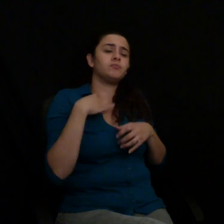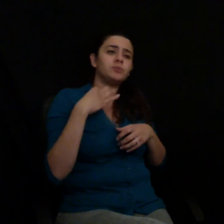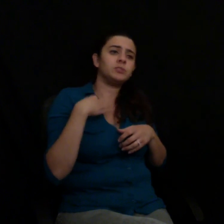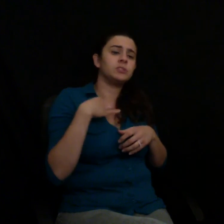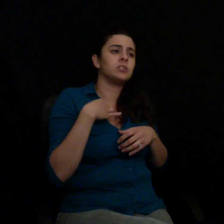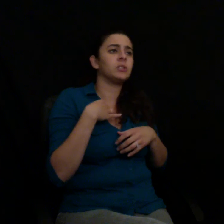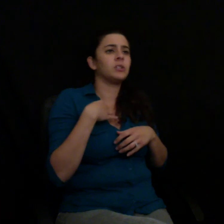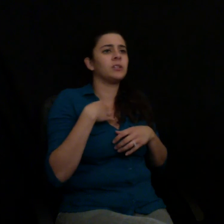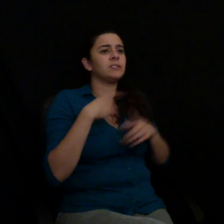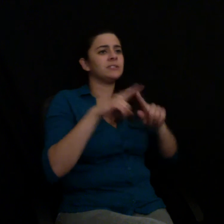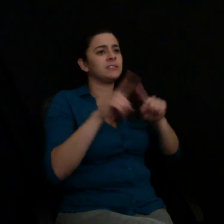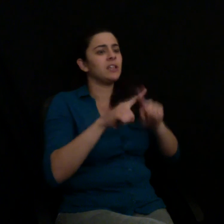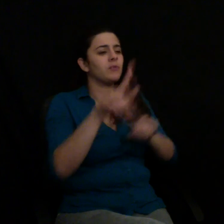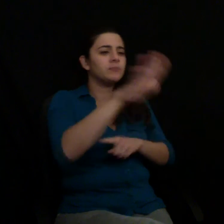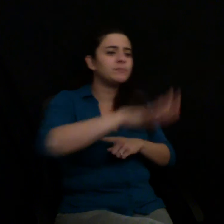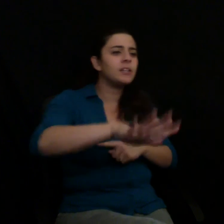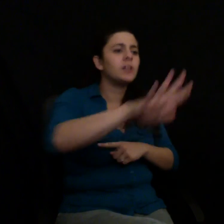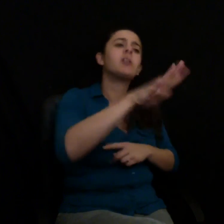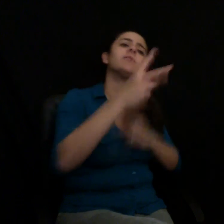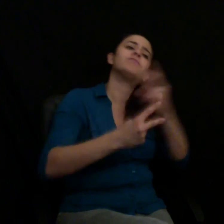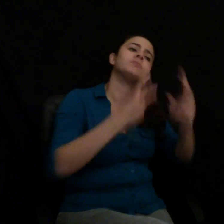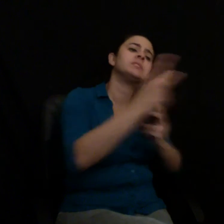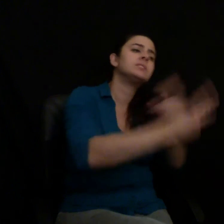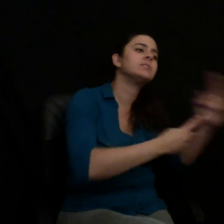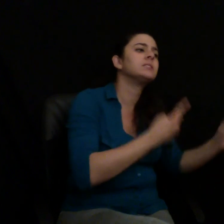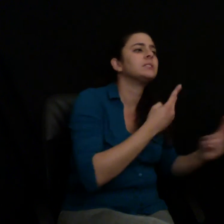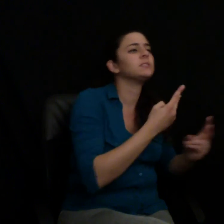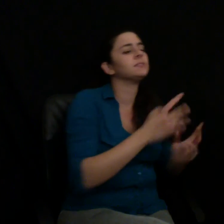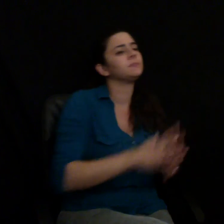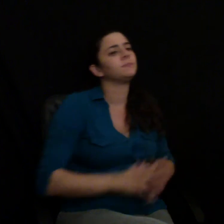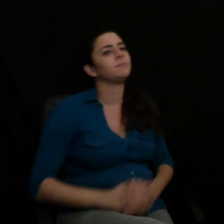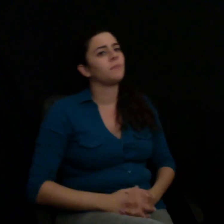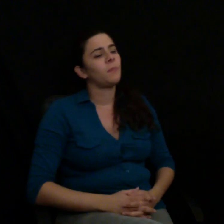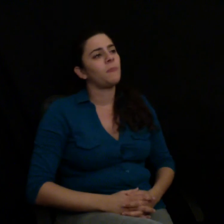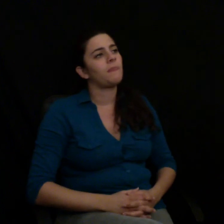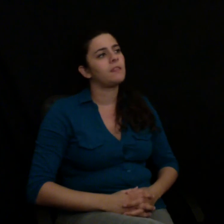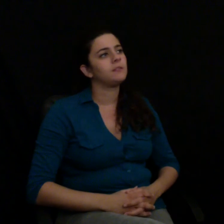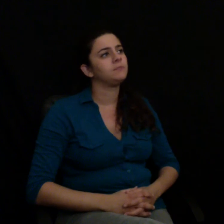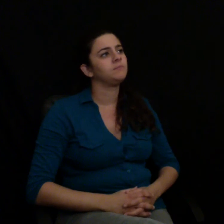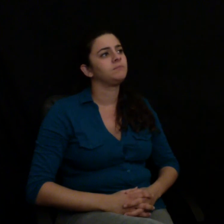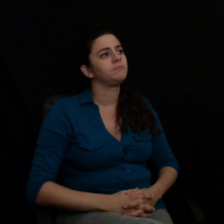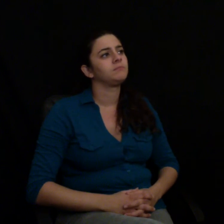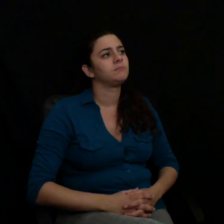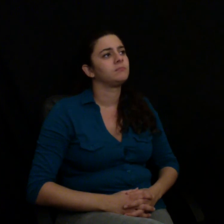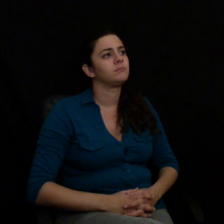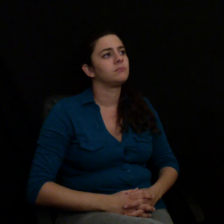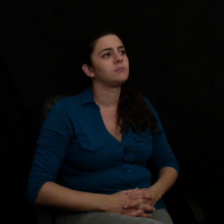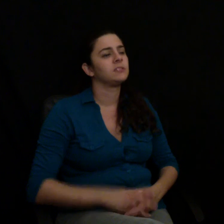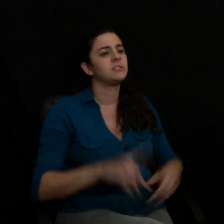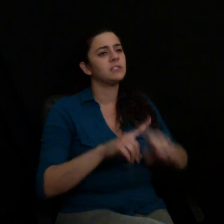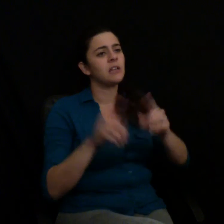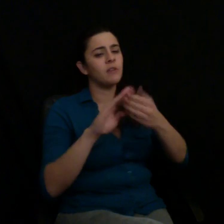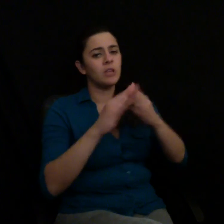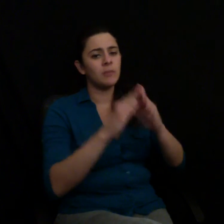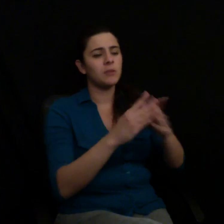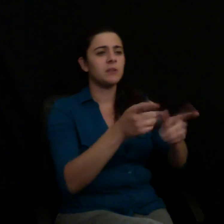to the communities will also be providing us with food and shelter a lot of the time. So it's also making the trip a